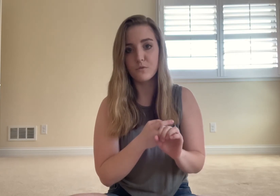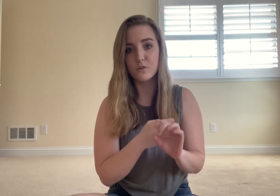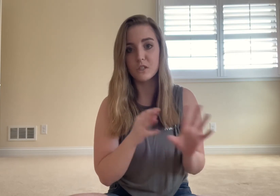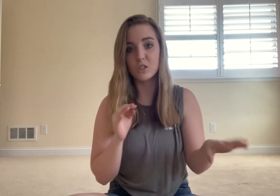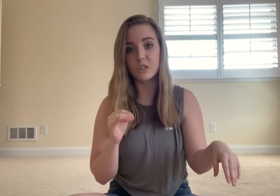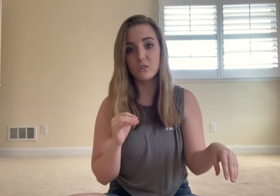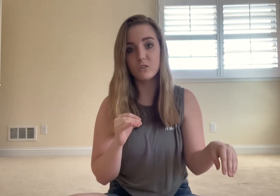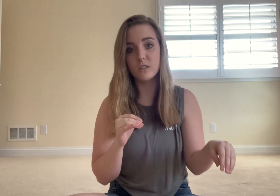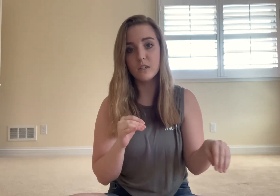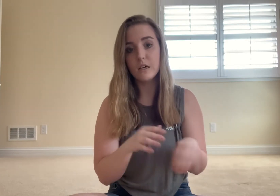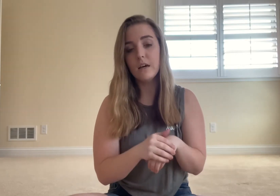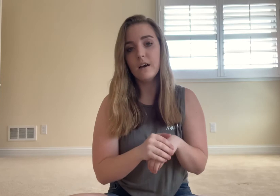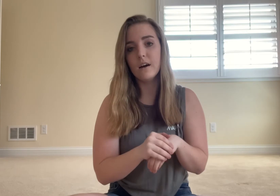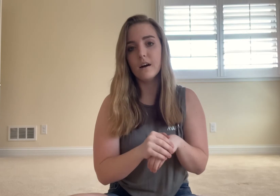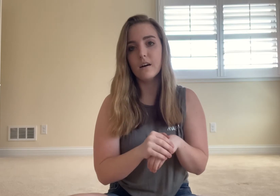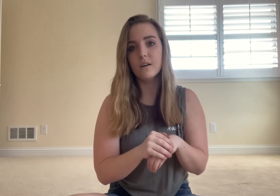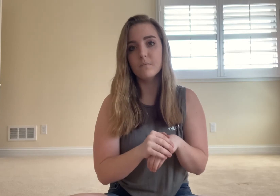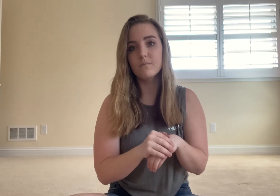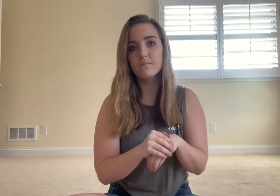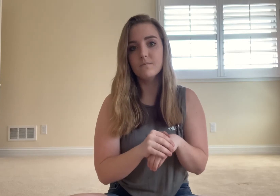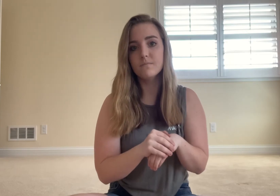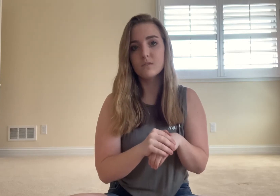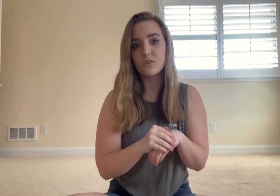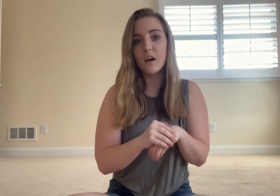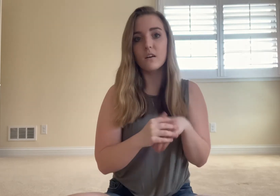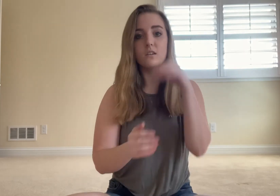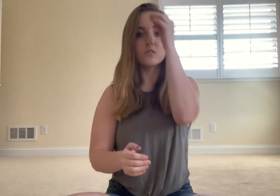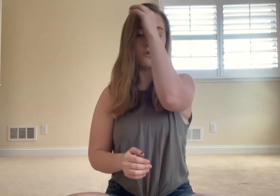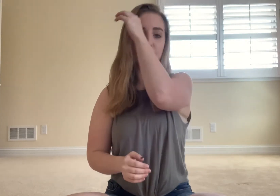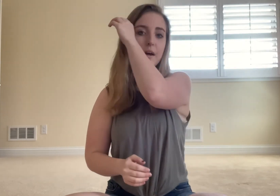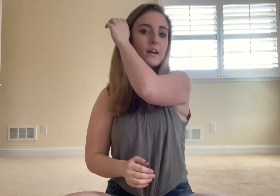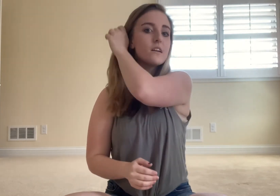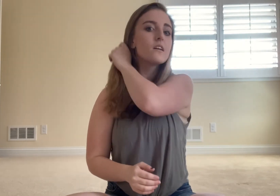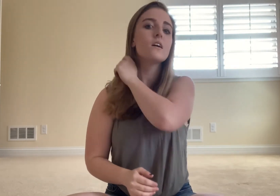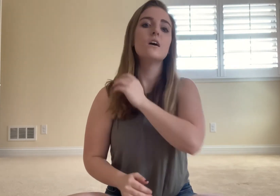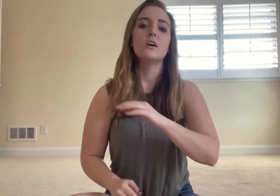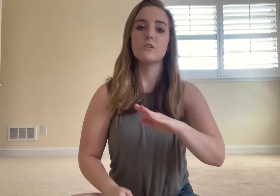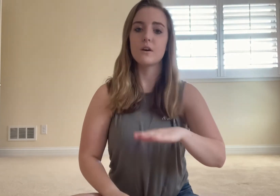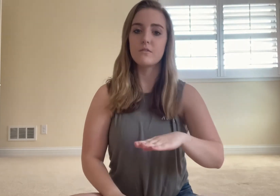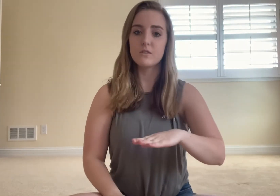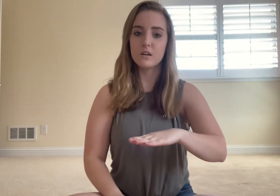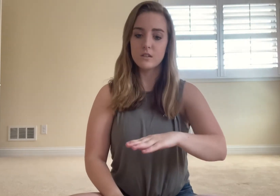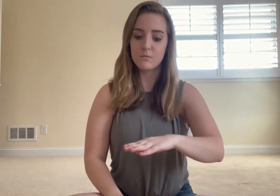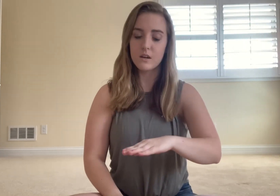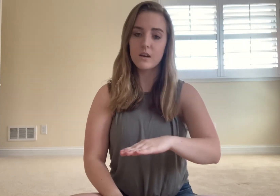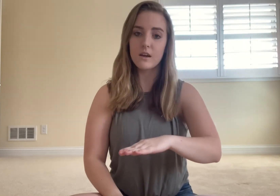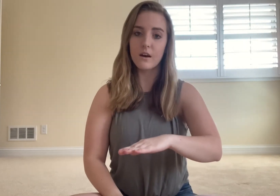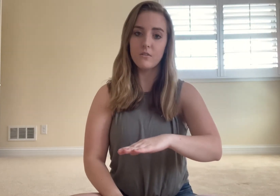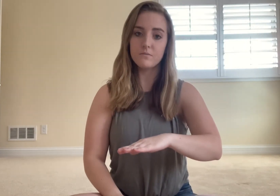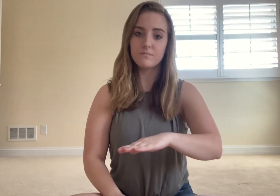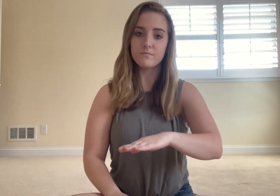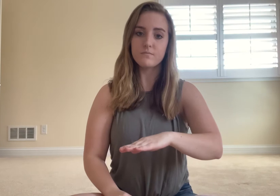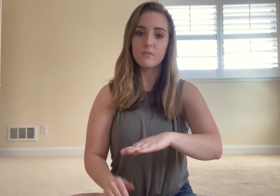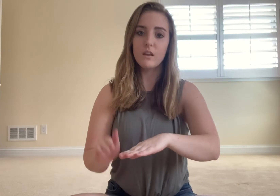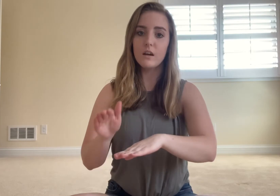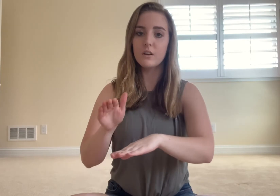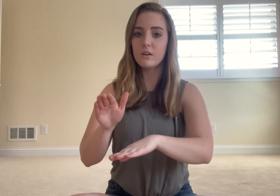teaching children. So yeah, so pet, you have your non-dominant hand out, and your other